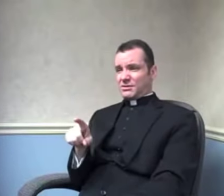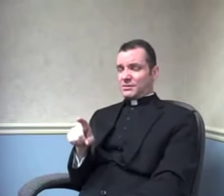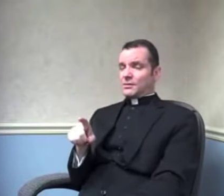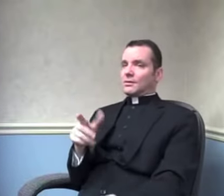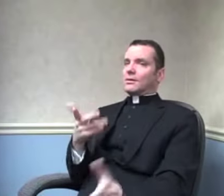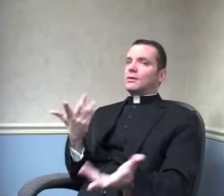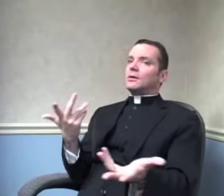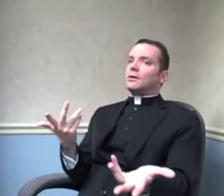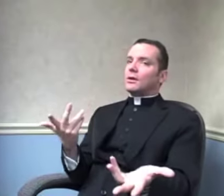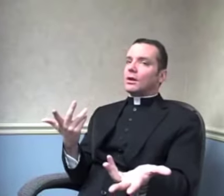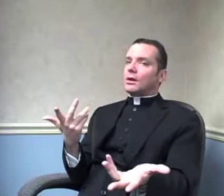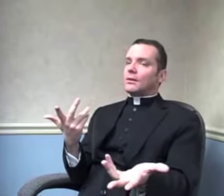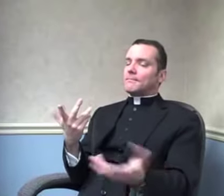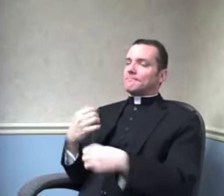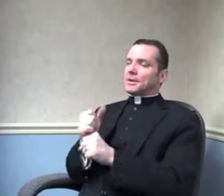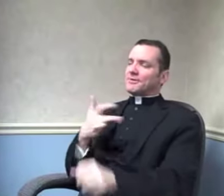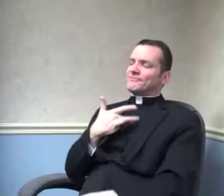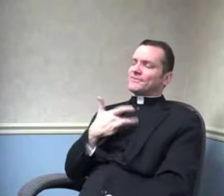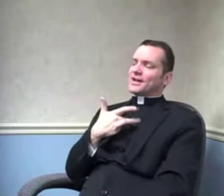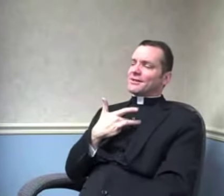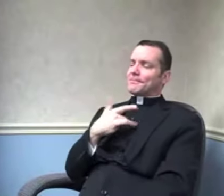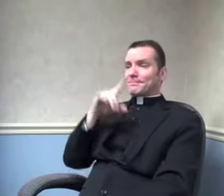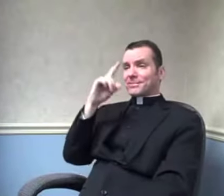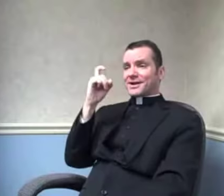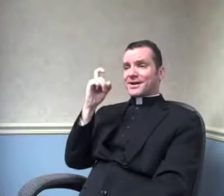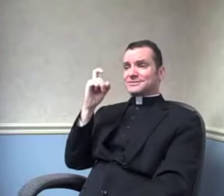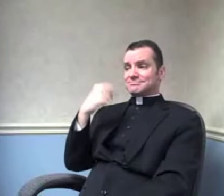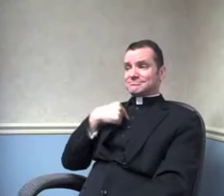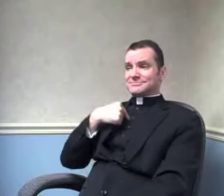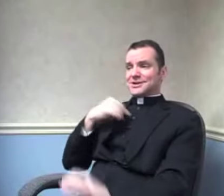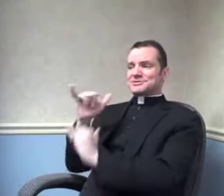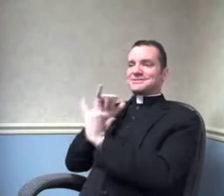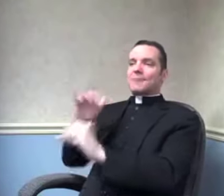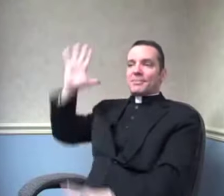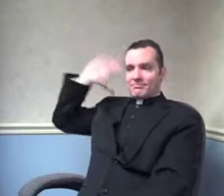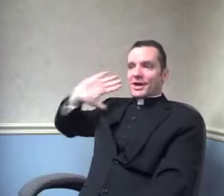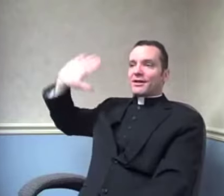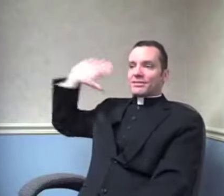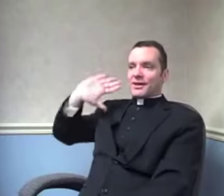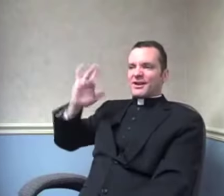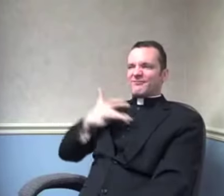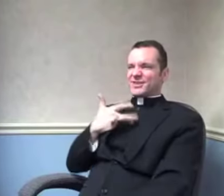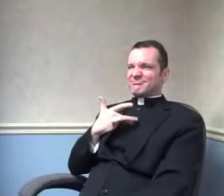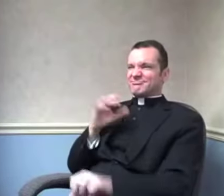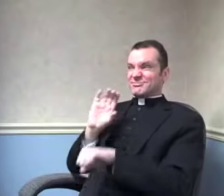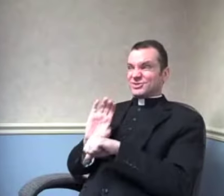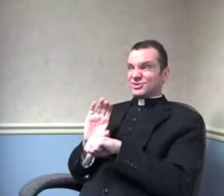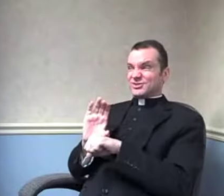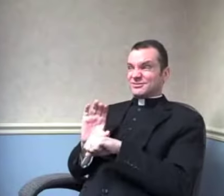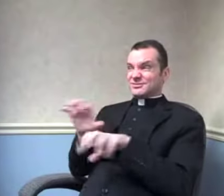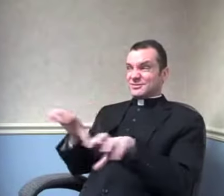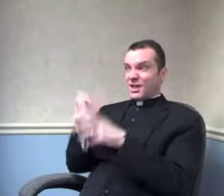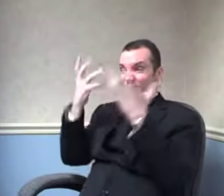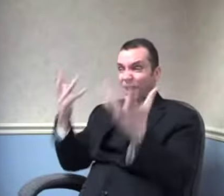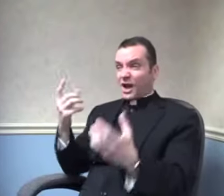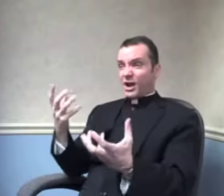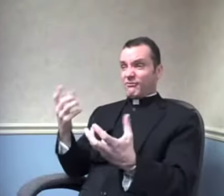And a lot of them feel that the church don't support the younger generation. And I can identify with that because when I was